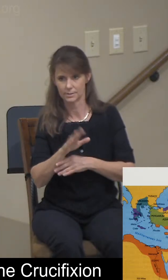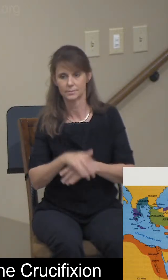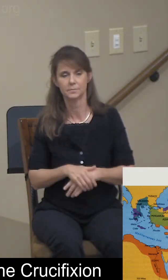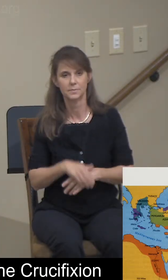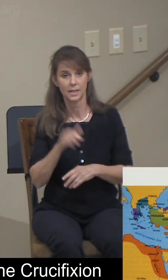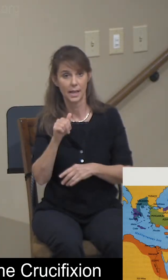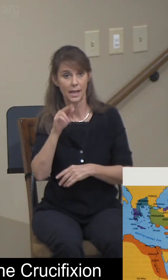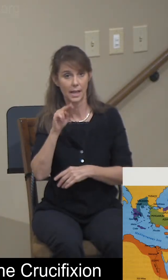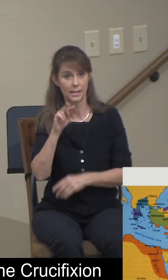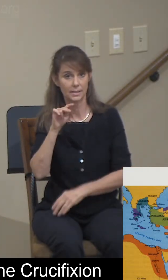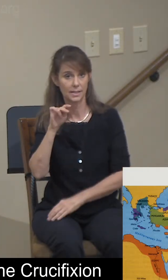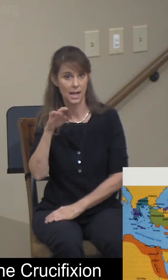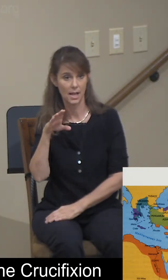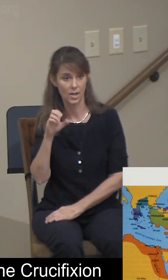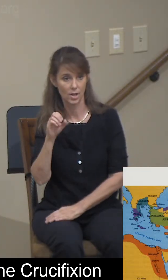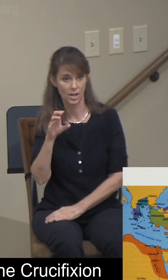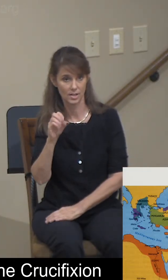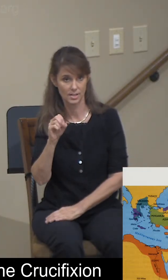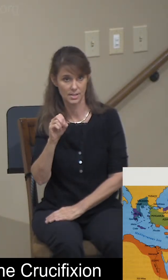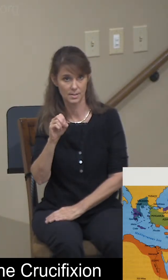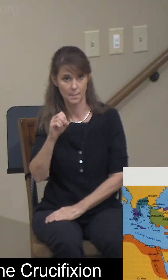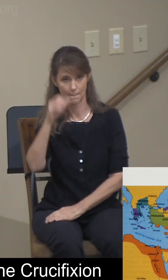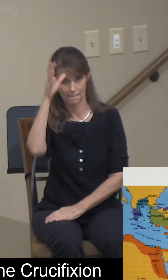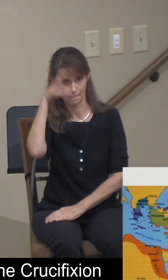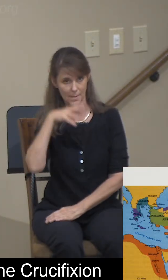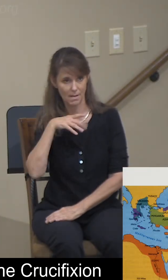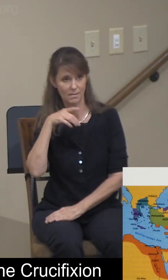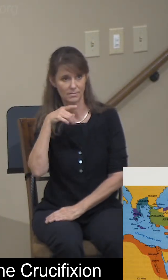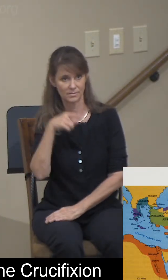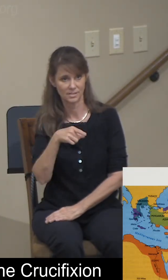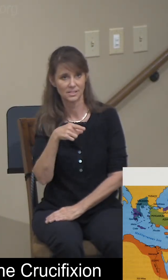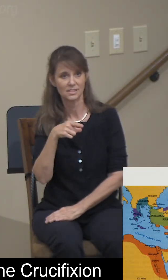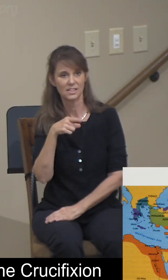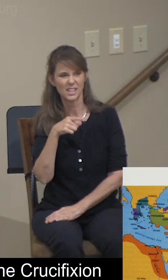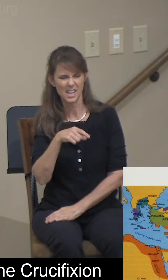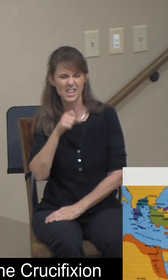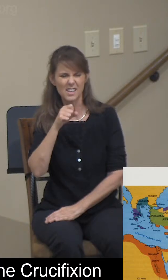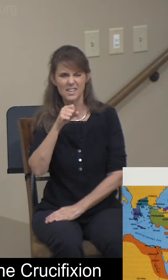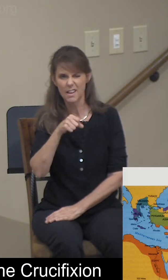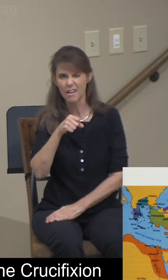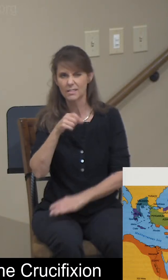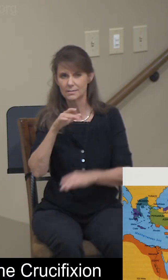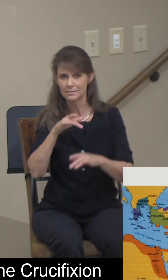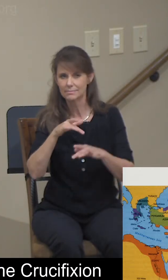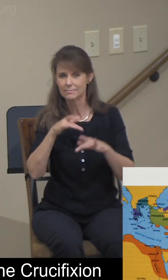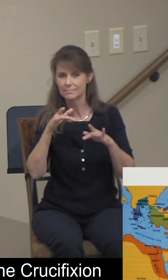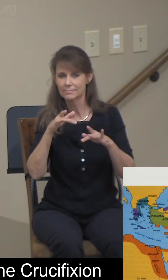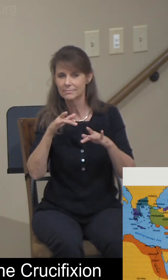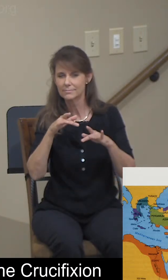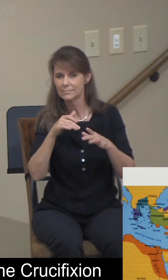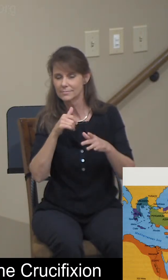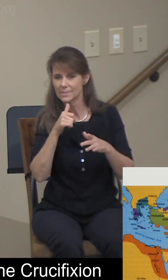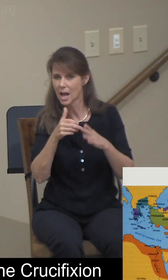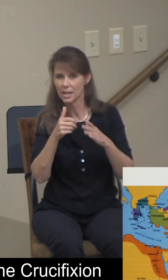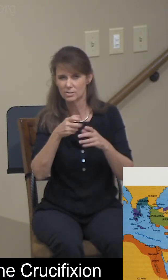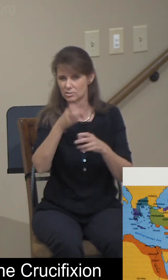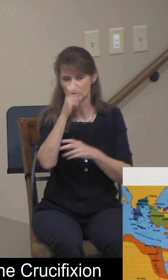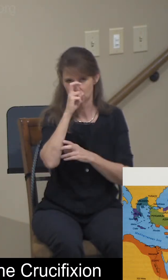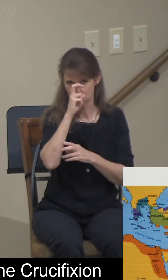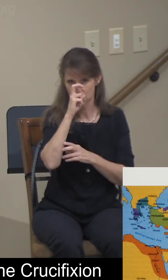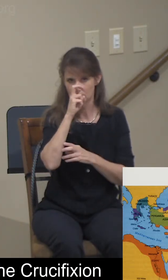called, dies. Now, he did have a more light-handed approach to the Jews as they had come to